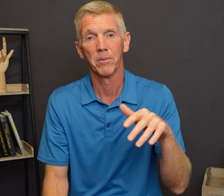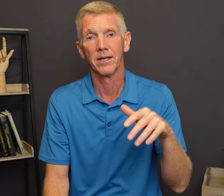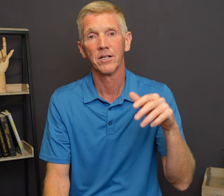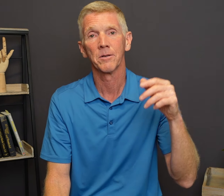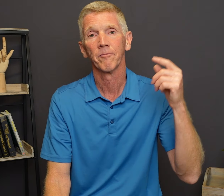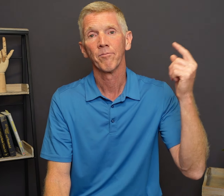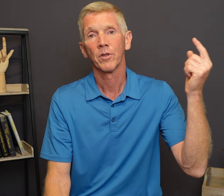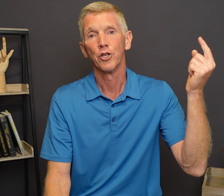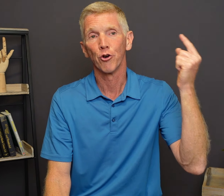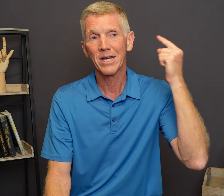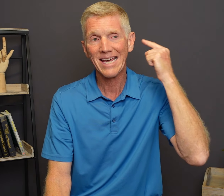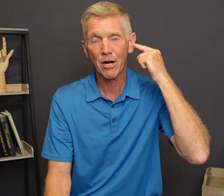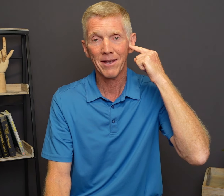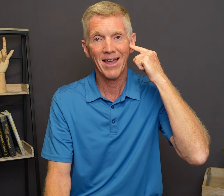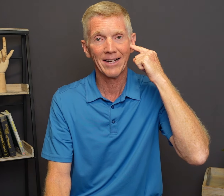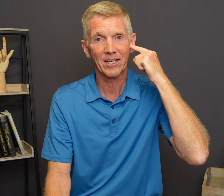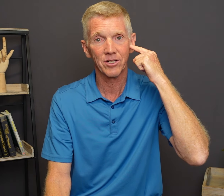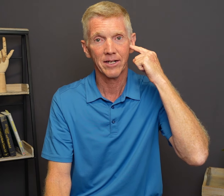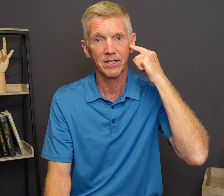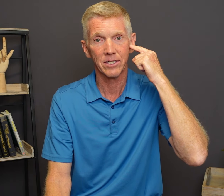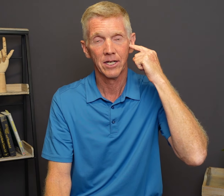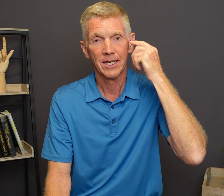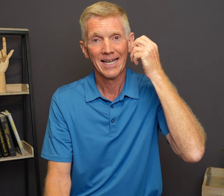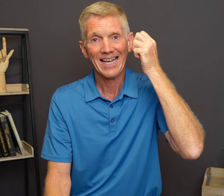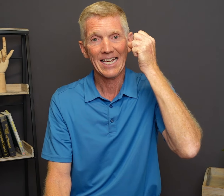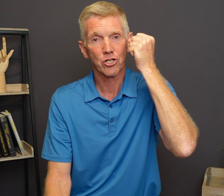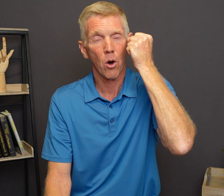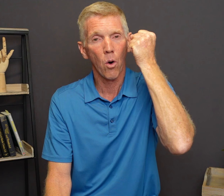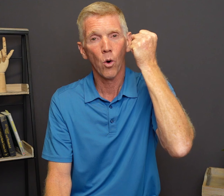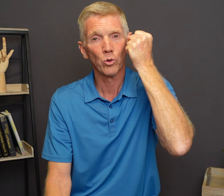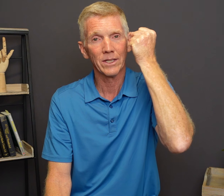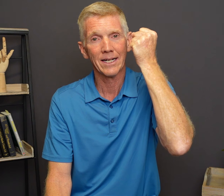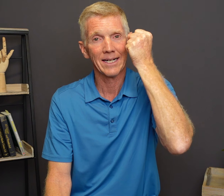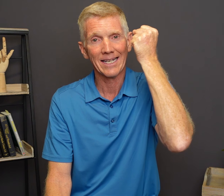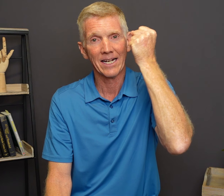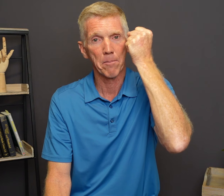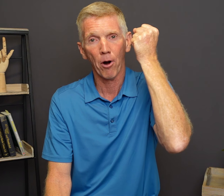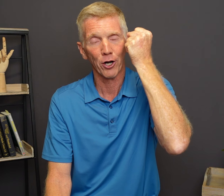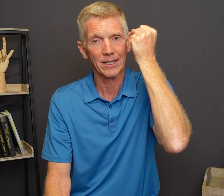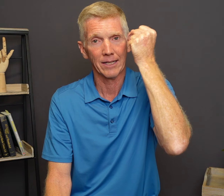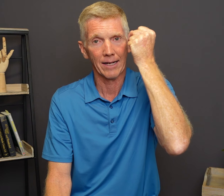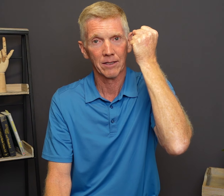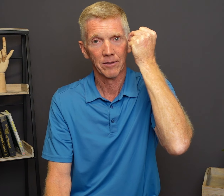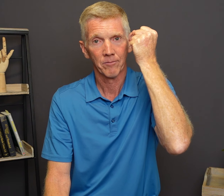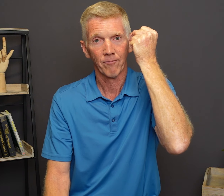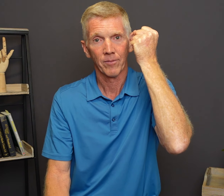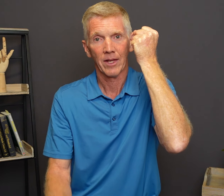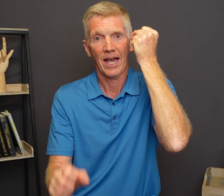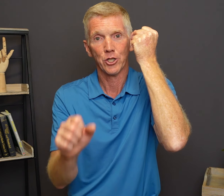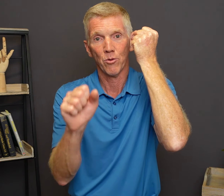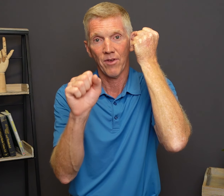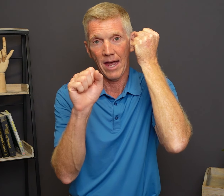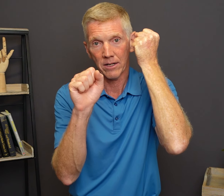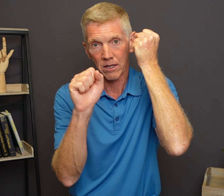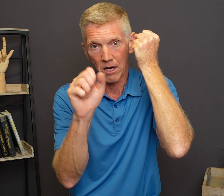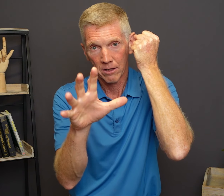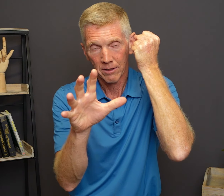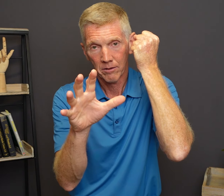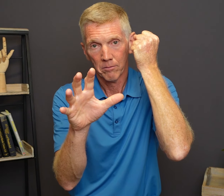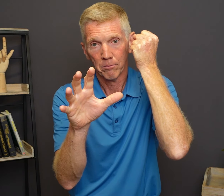else. You're hearing that next sentence. It's holding it in a parking lot. As you then pull